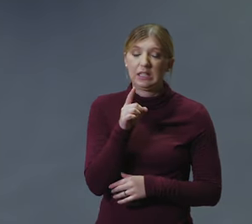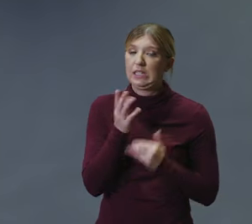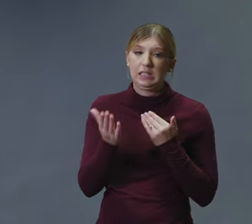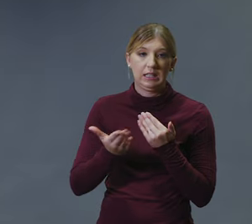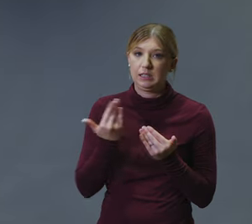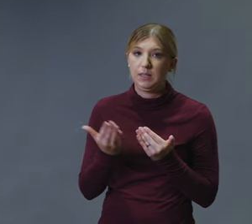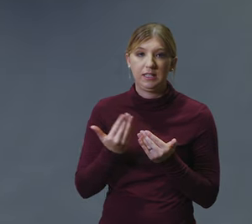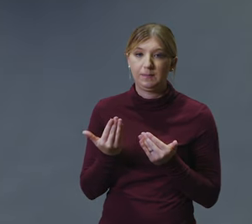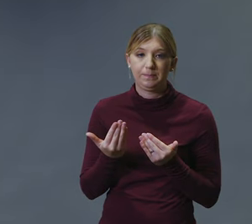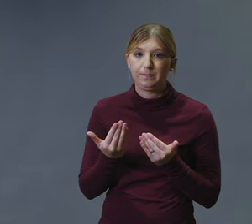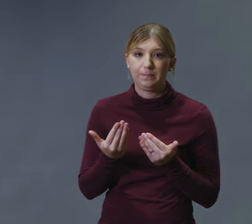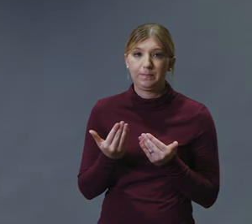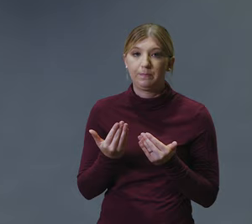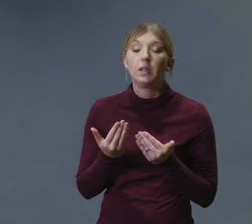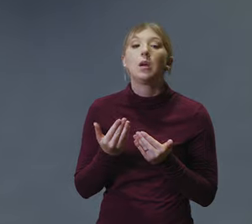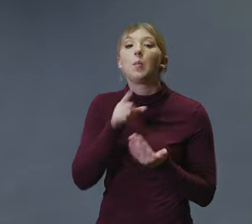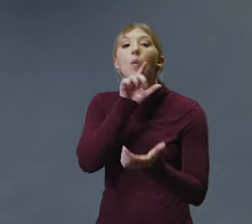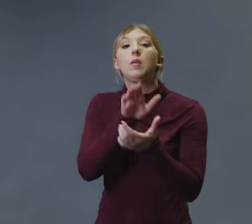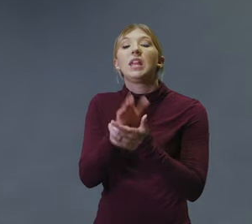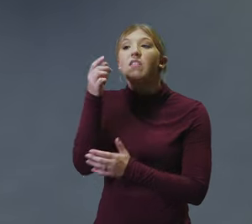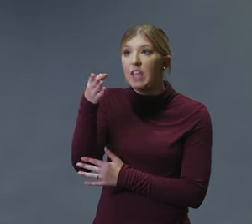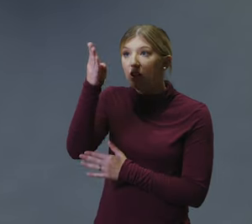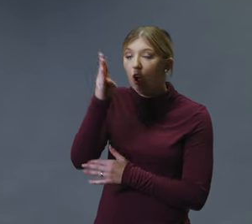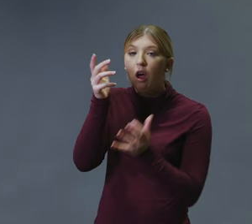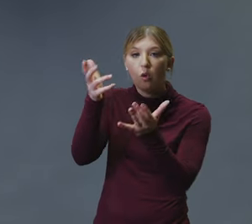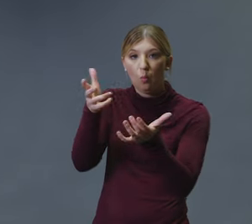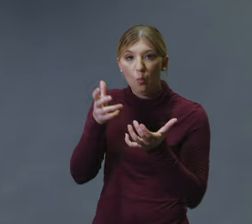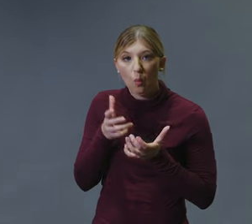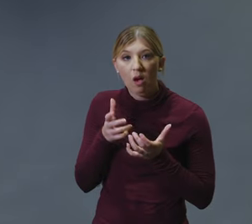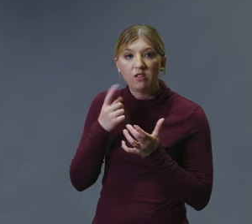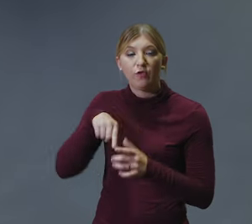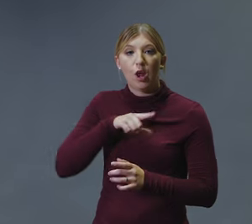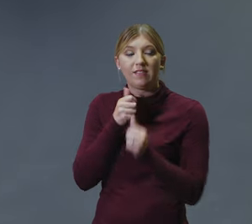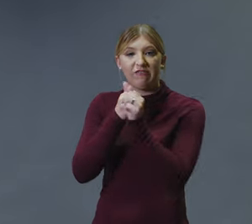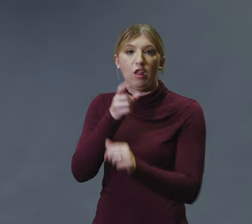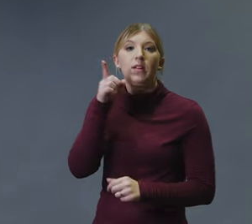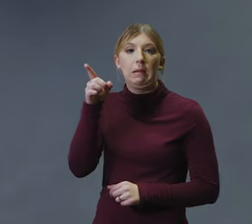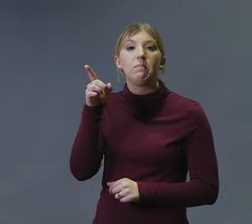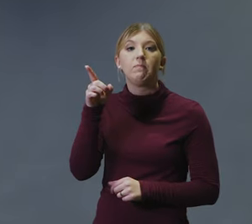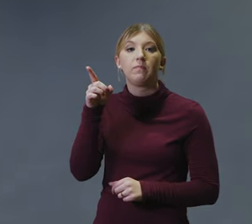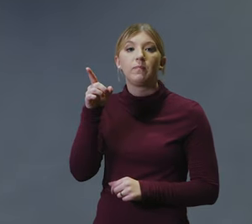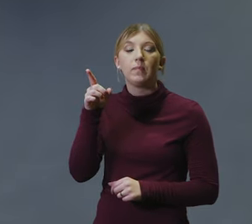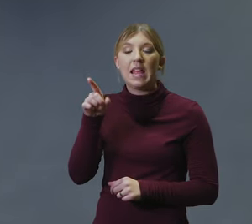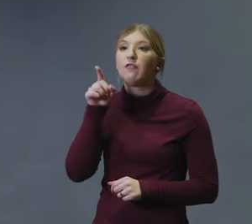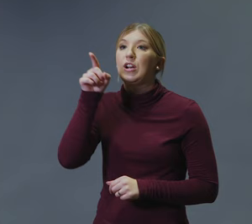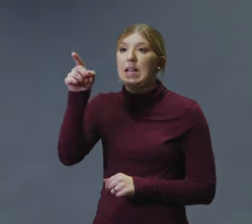easy, but we believe that God desires for people to follow him and to make him